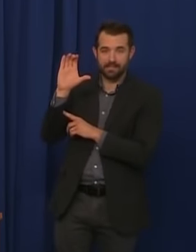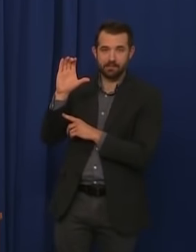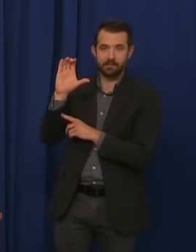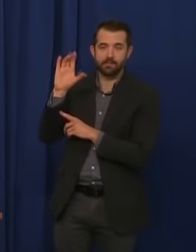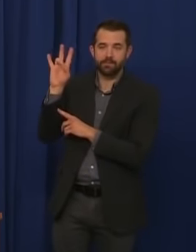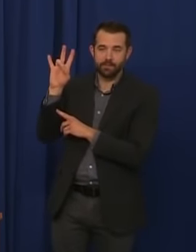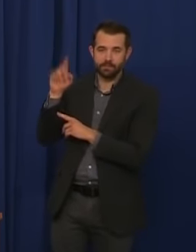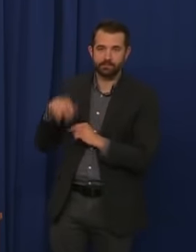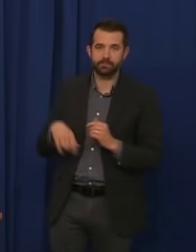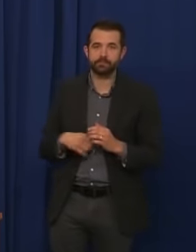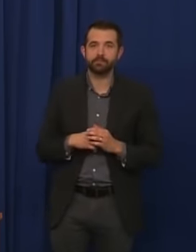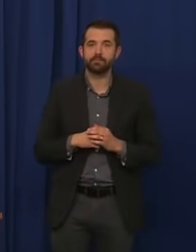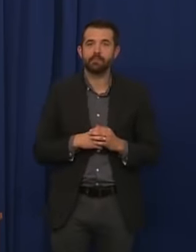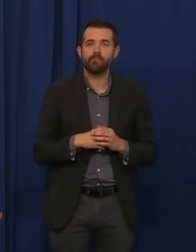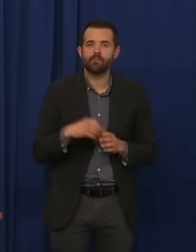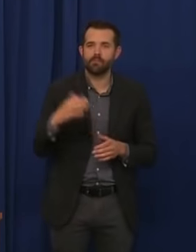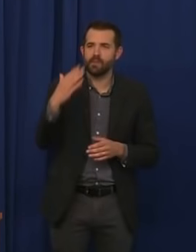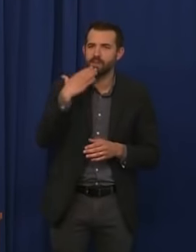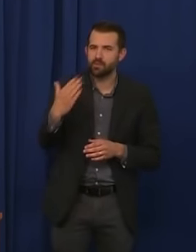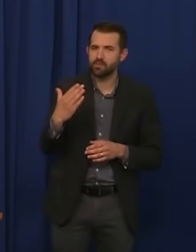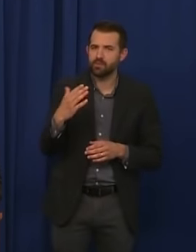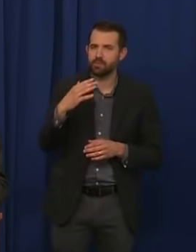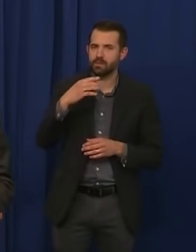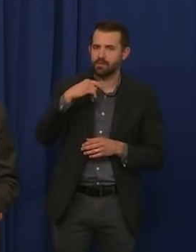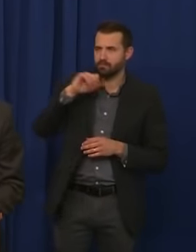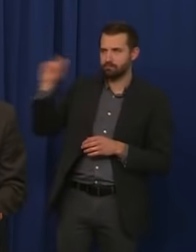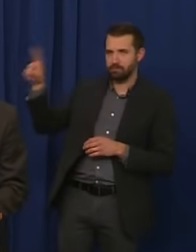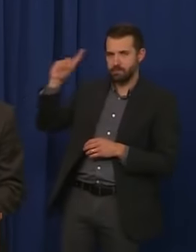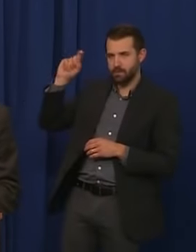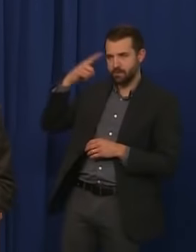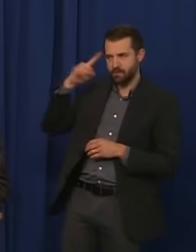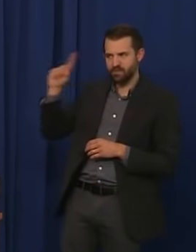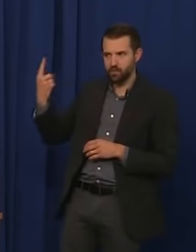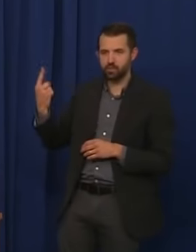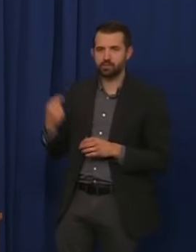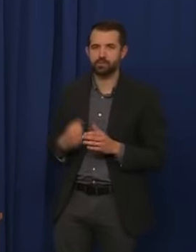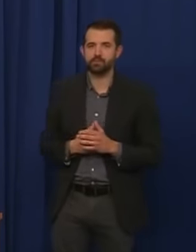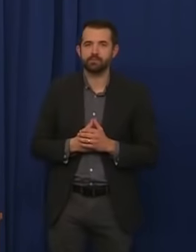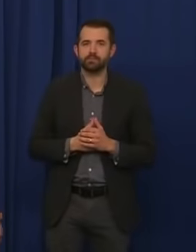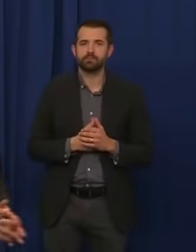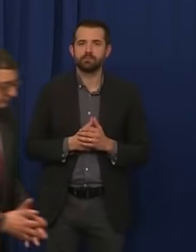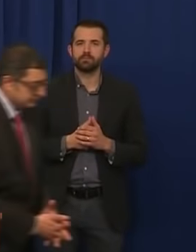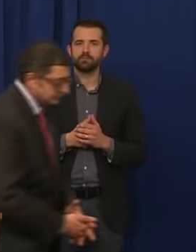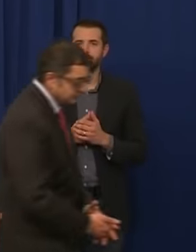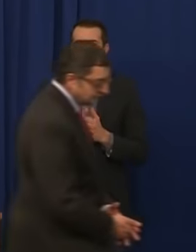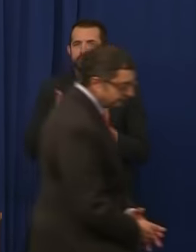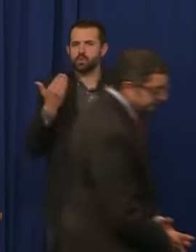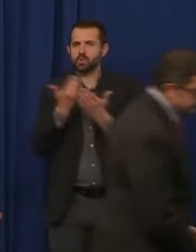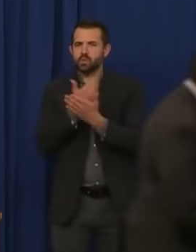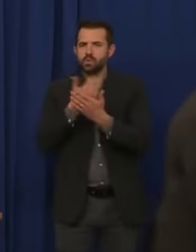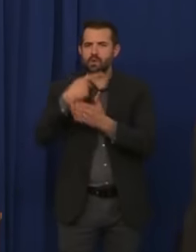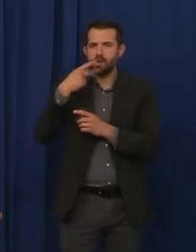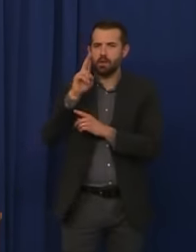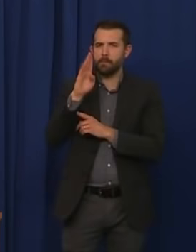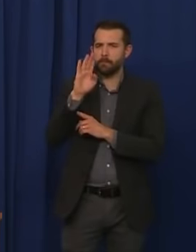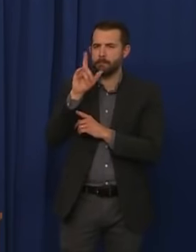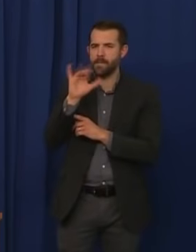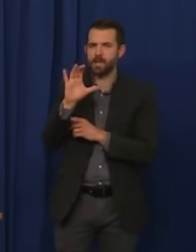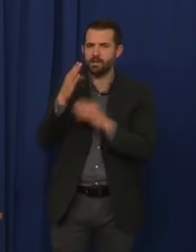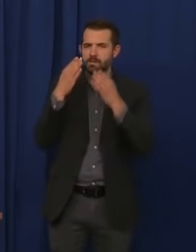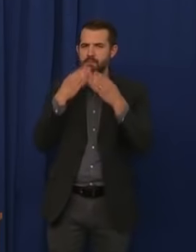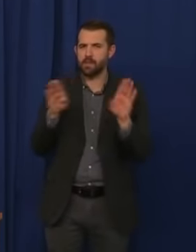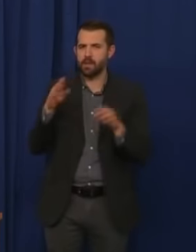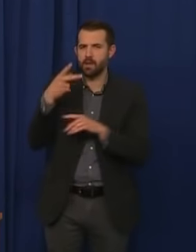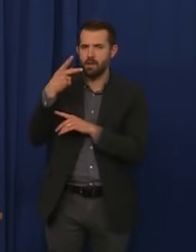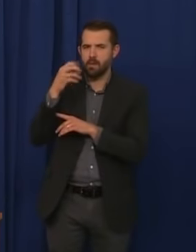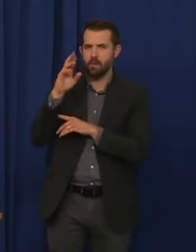Thank you, Dr. Shaw. First question I have is for Governor Mills. With this new public portal you have for suggestions coming in from everyone in